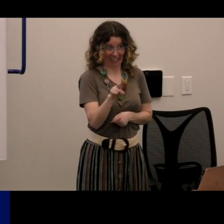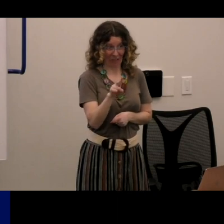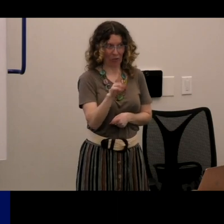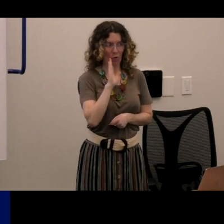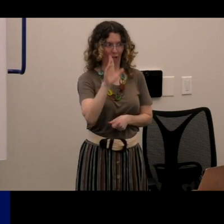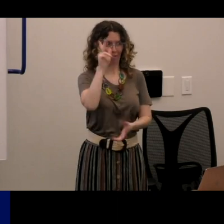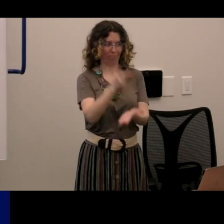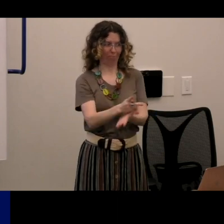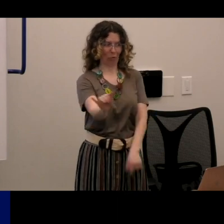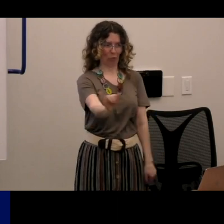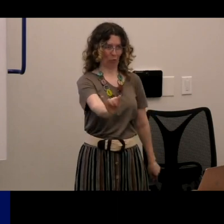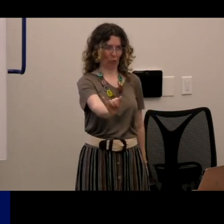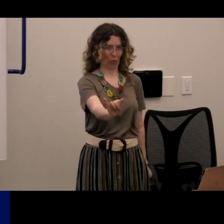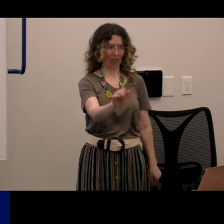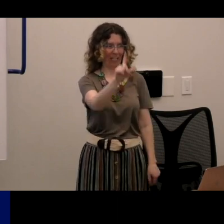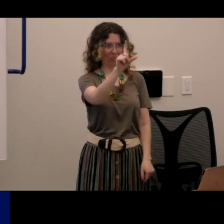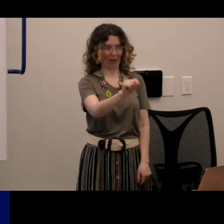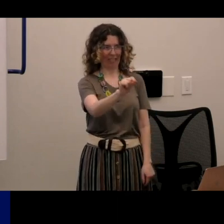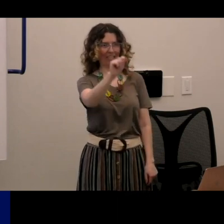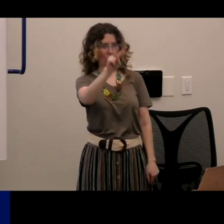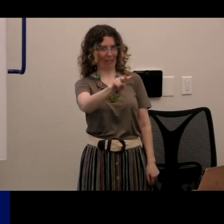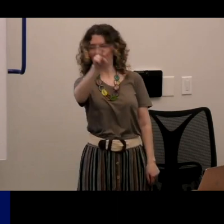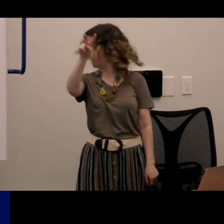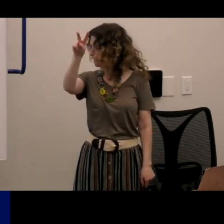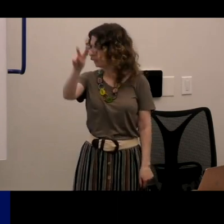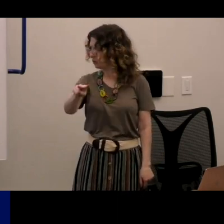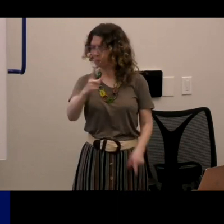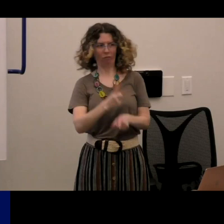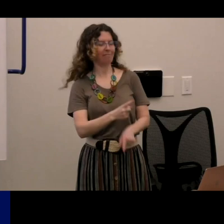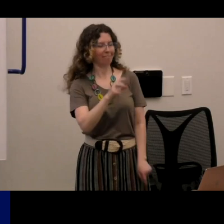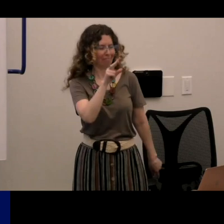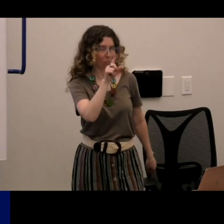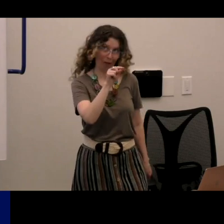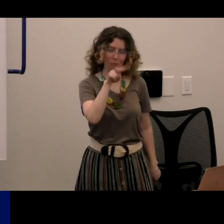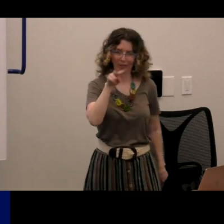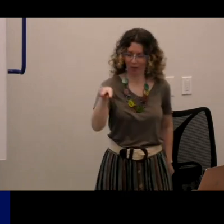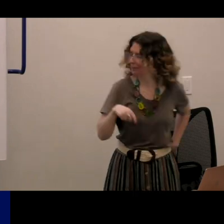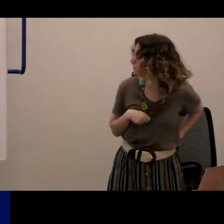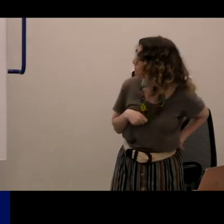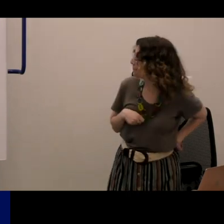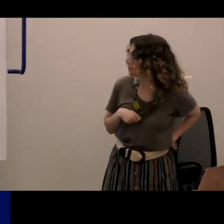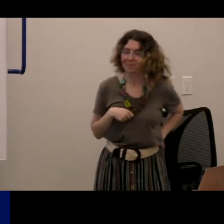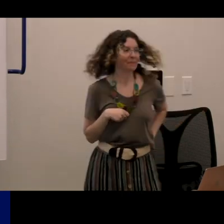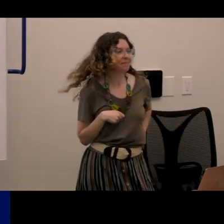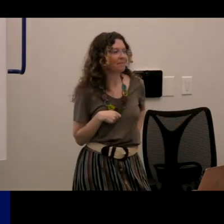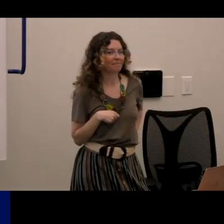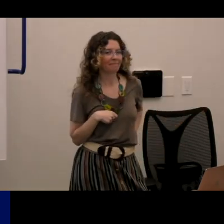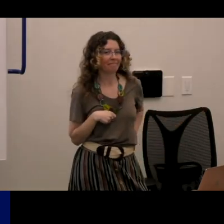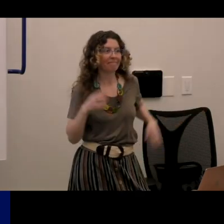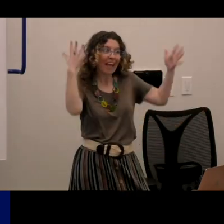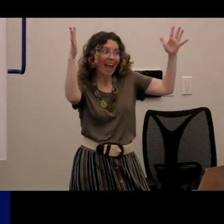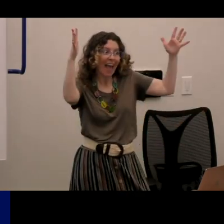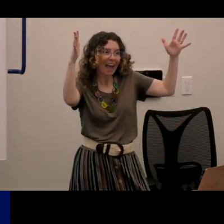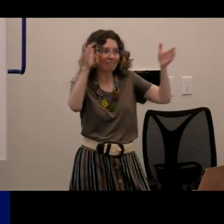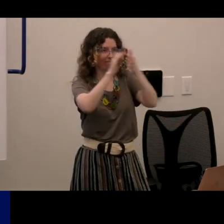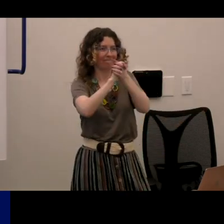year, Syracuse University will officially verify ASL as a foreign language in 2022. Actually, it's like this year, yes.